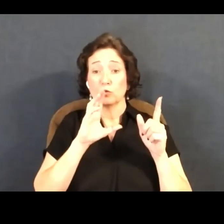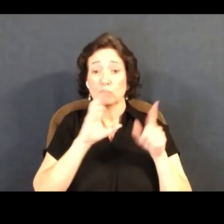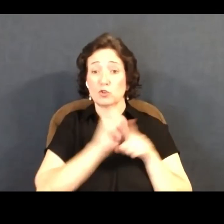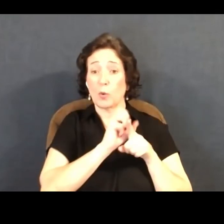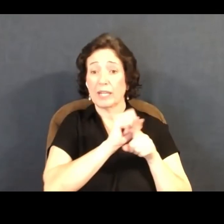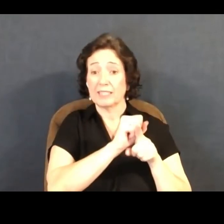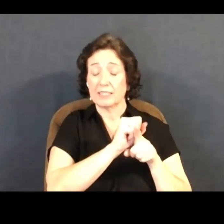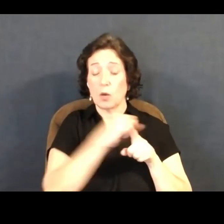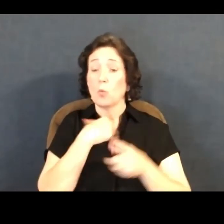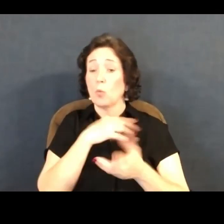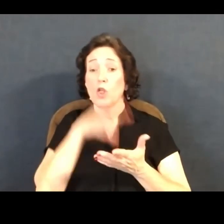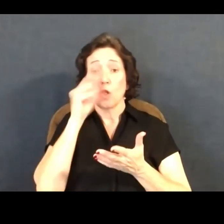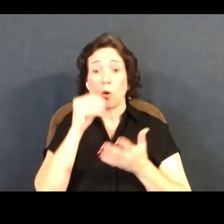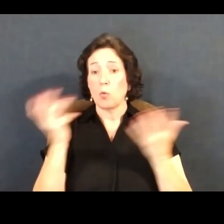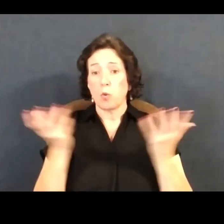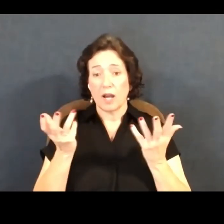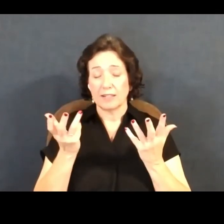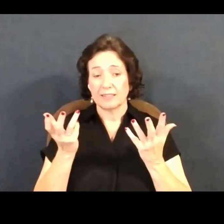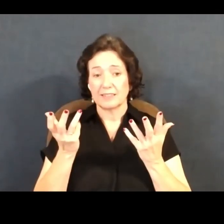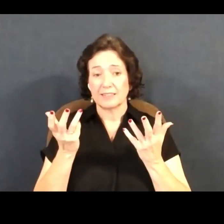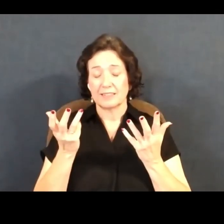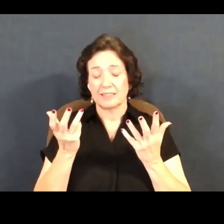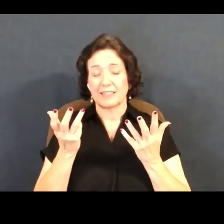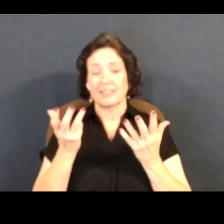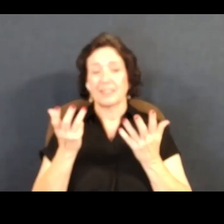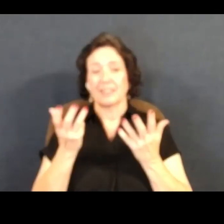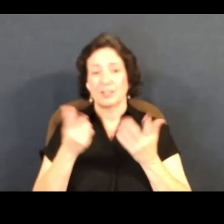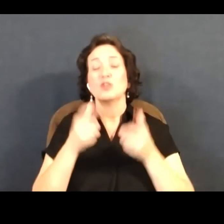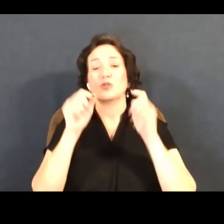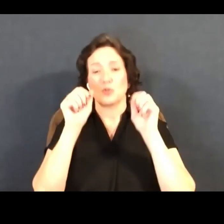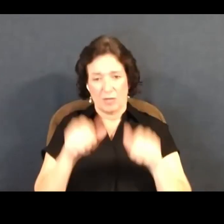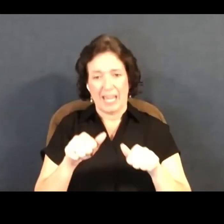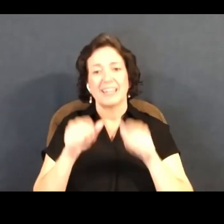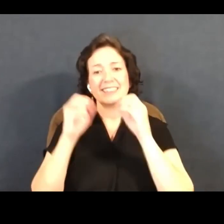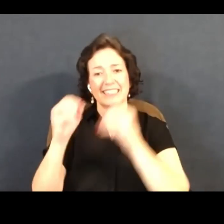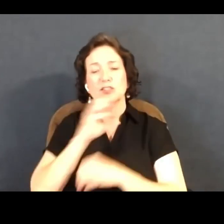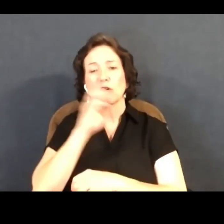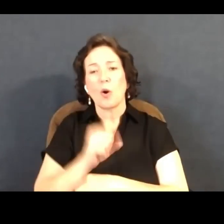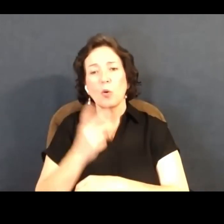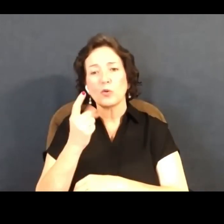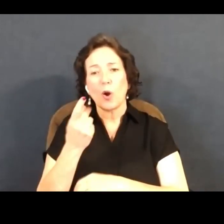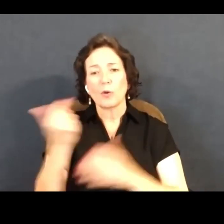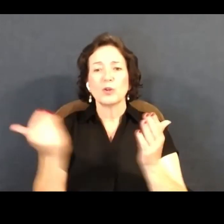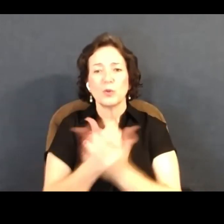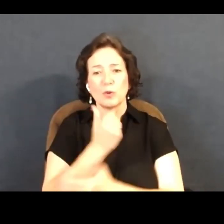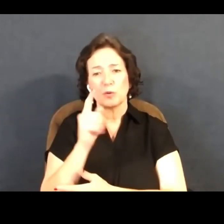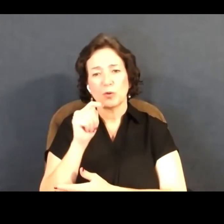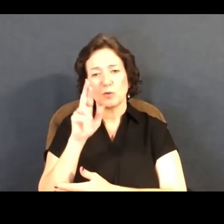from old Chewie, we learned that you can teach an old dog new tricks.